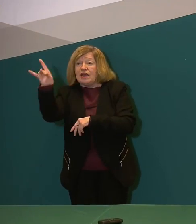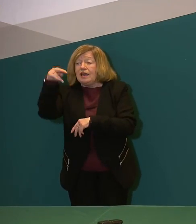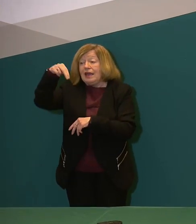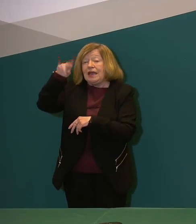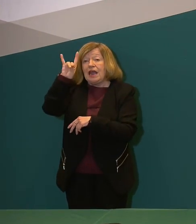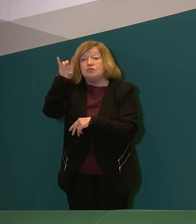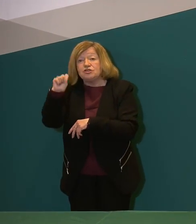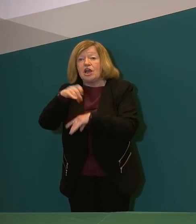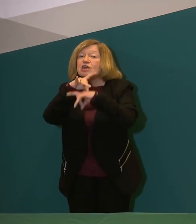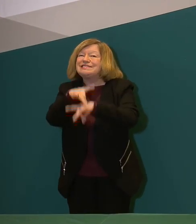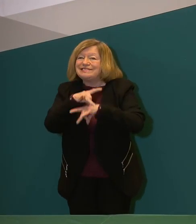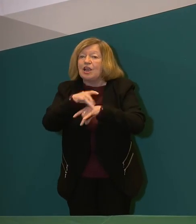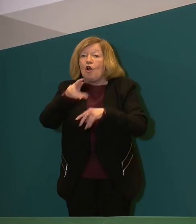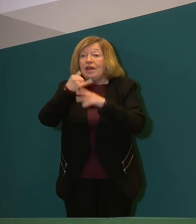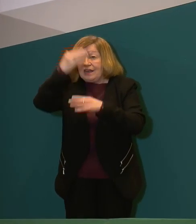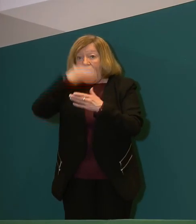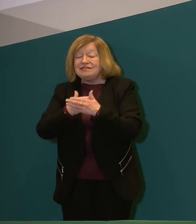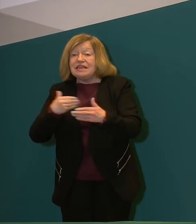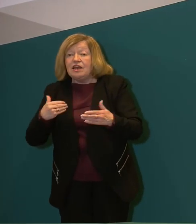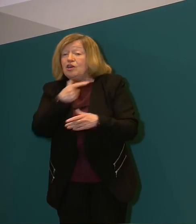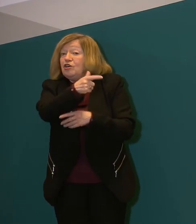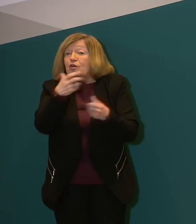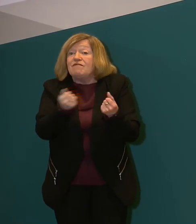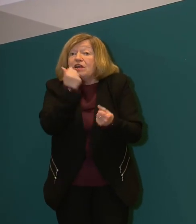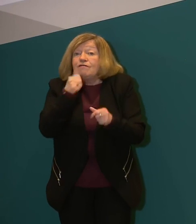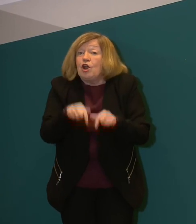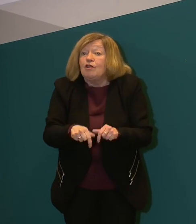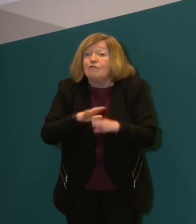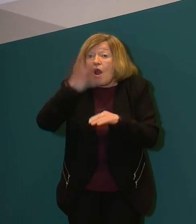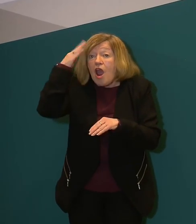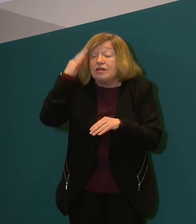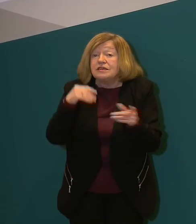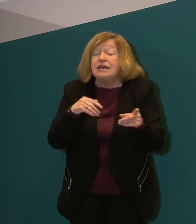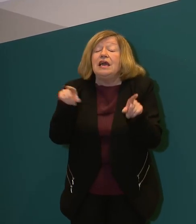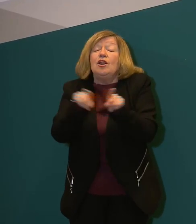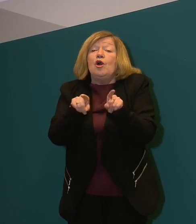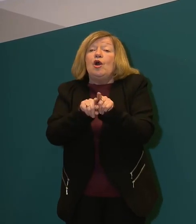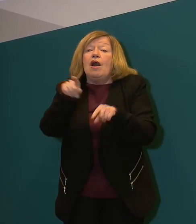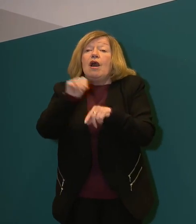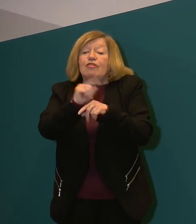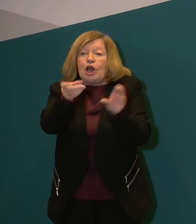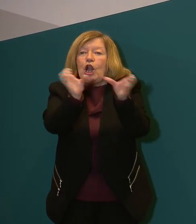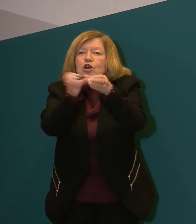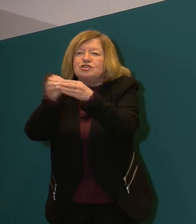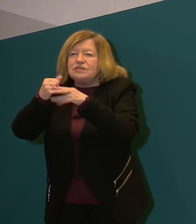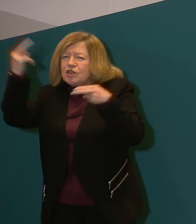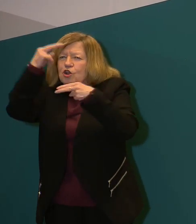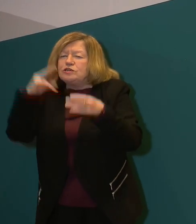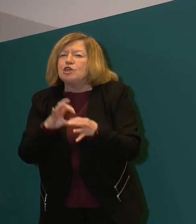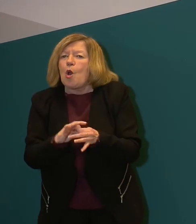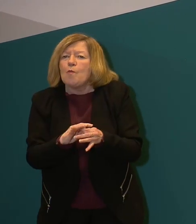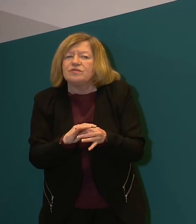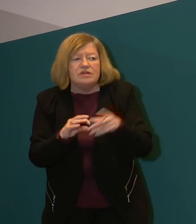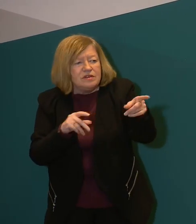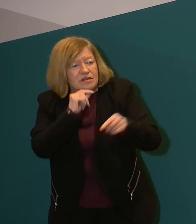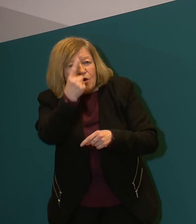NHS are sick or in isolation at the moment. Just wondering, do you have any proportion figures for Ireland? And also on the clusters in nursing homes. Did